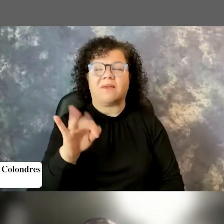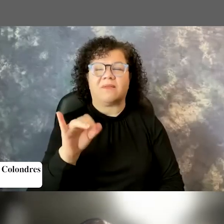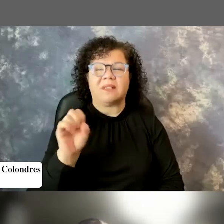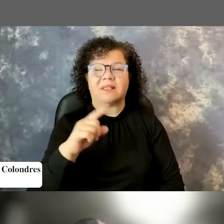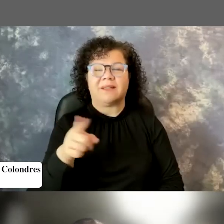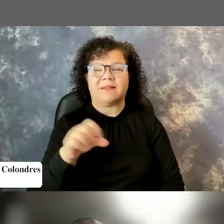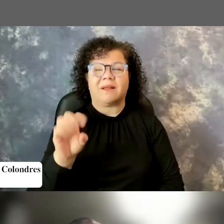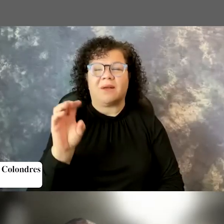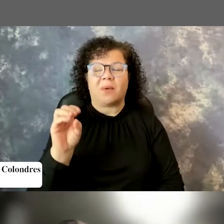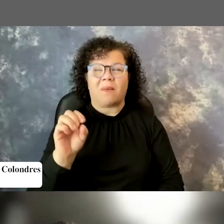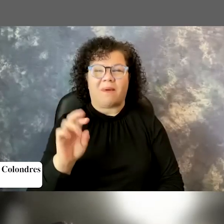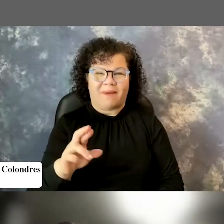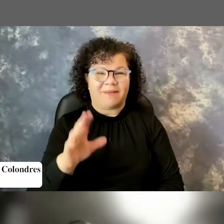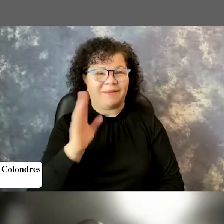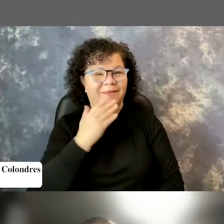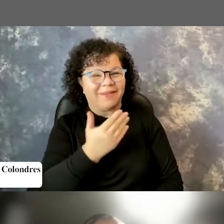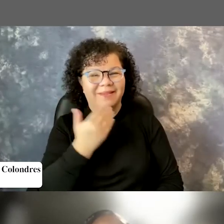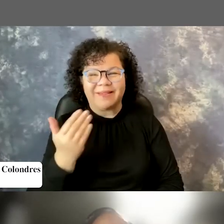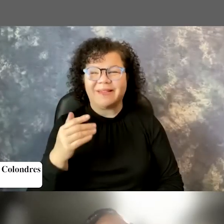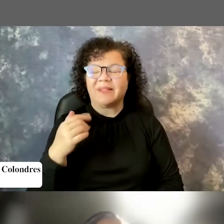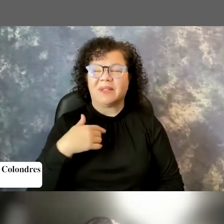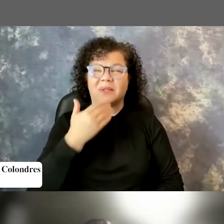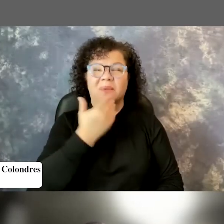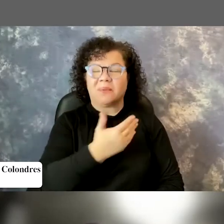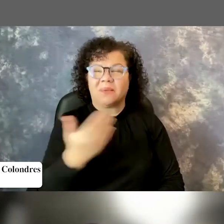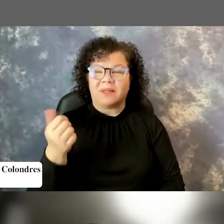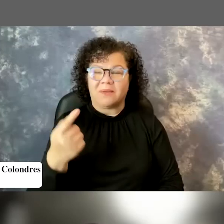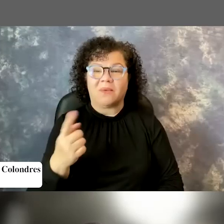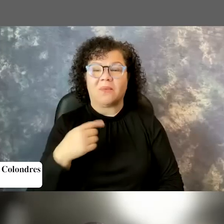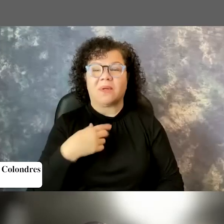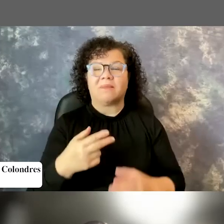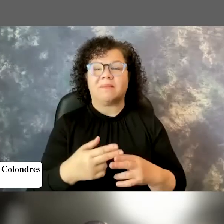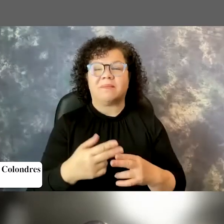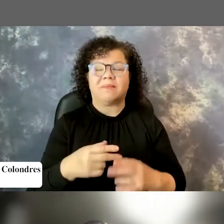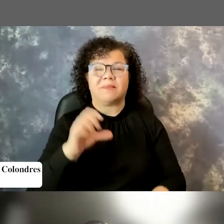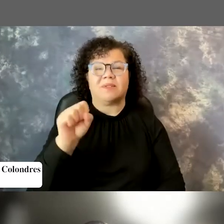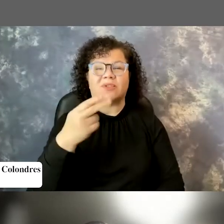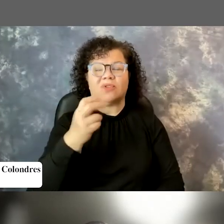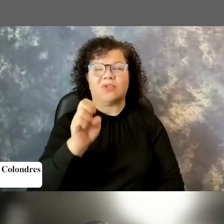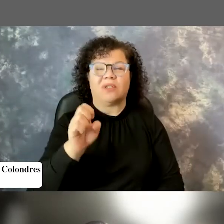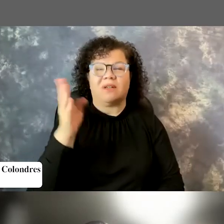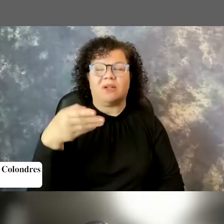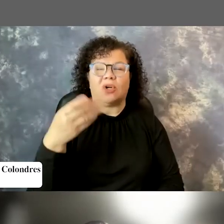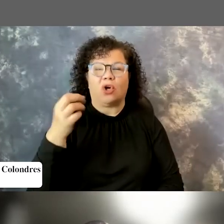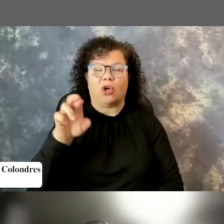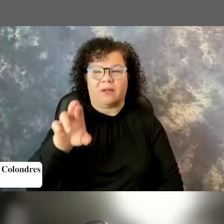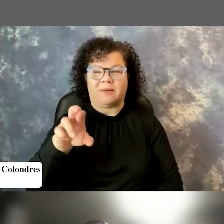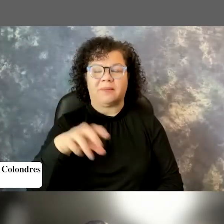Thank you, Chanel and Amber. Hi, everyone. Grateful to be here. My name is Hafiza Omar. I use she, her